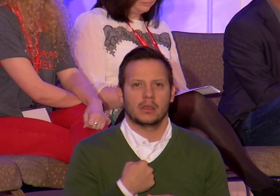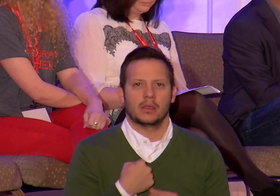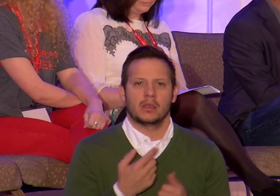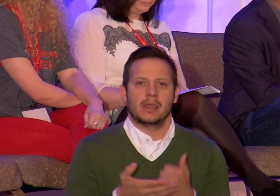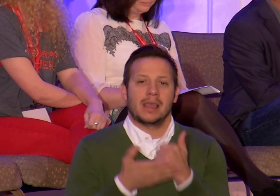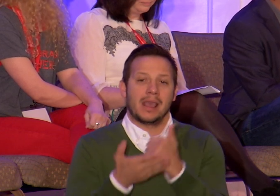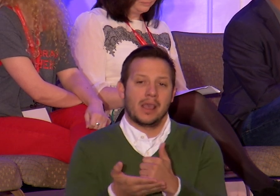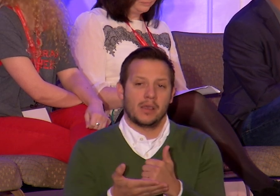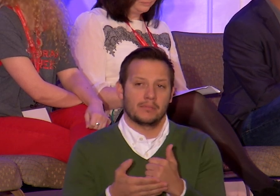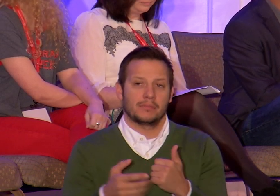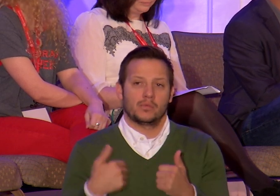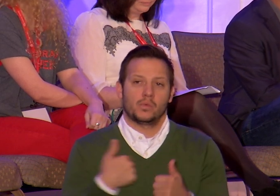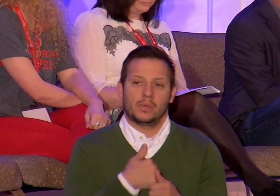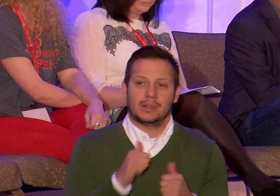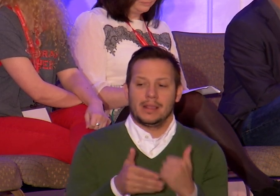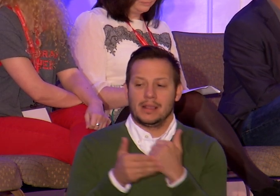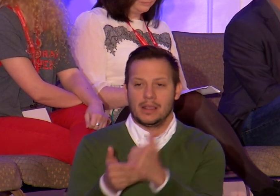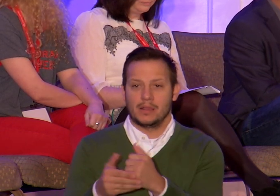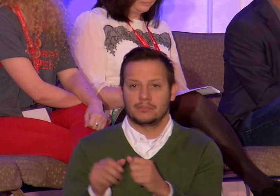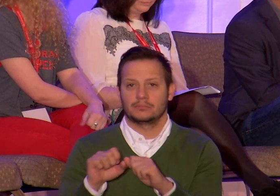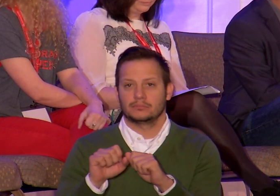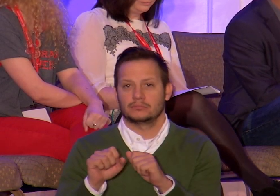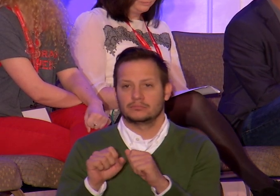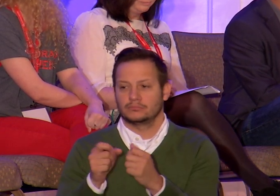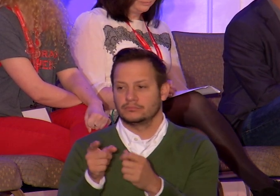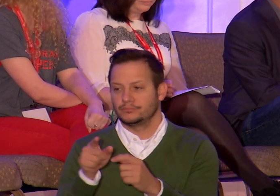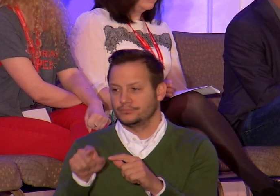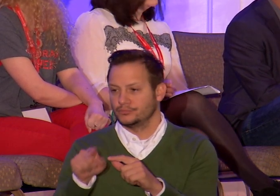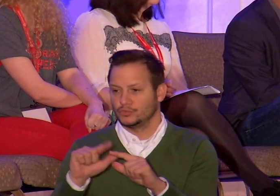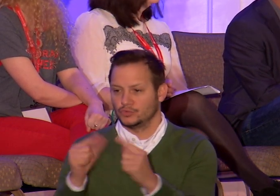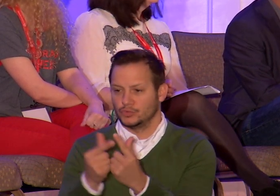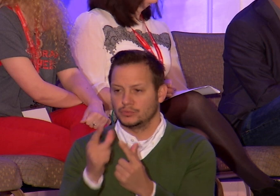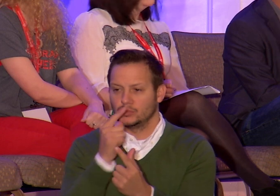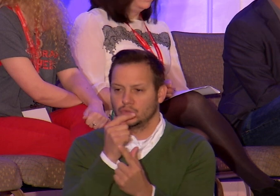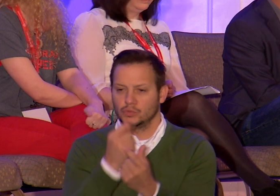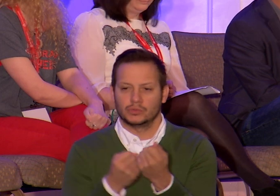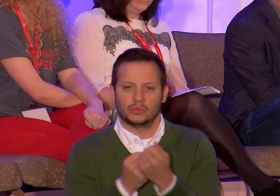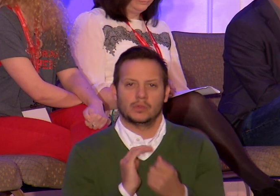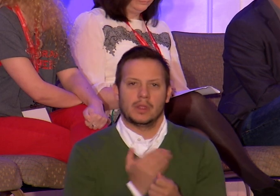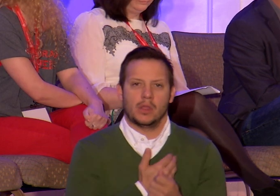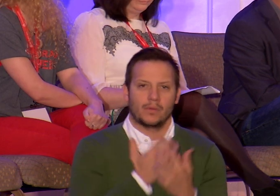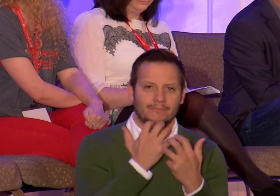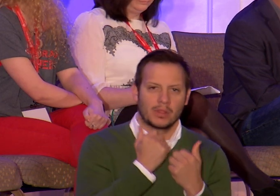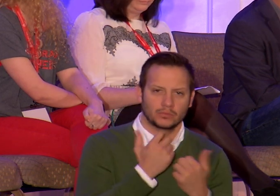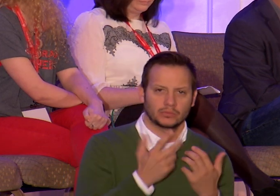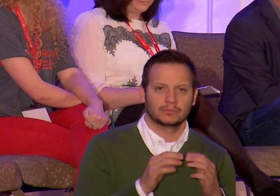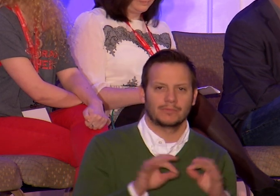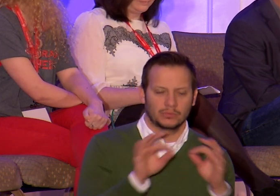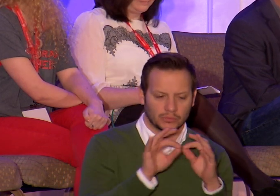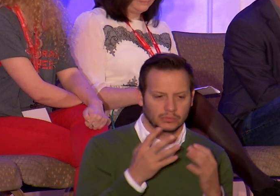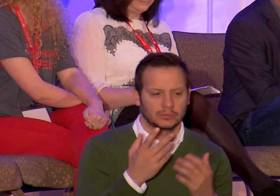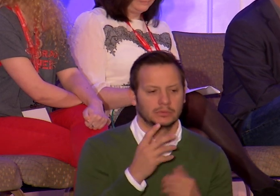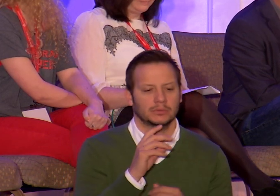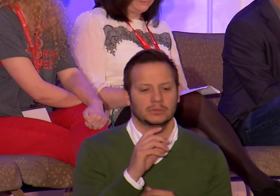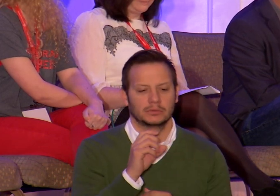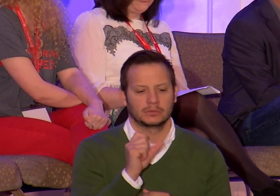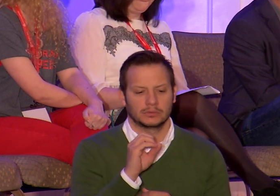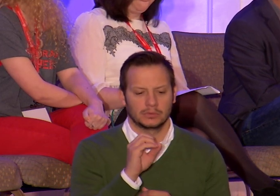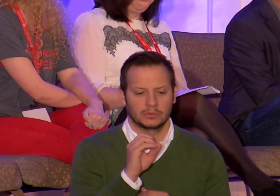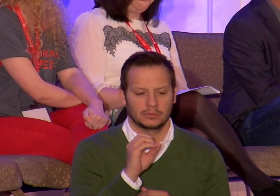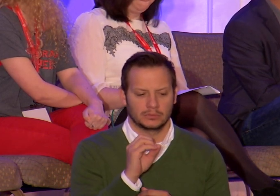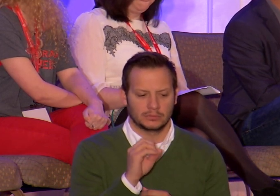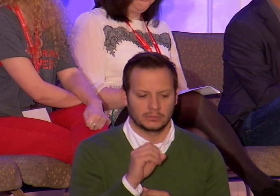support groups that go with the values that we support. So there is a women rights group in Iraq that I raised about $15,000